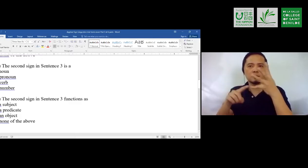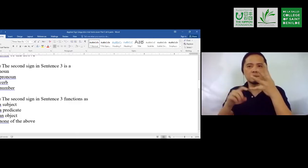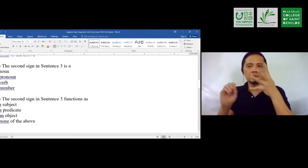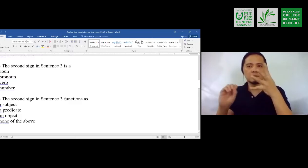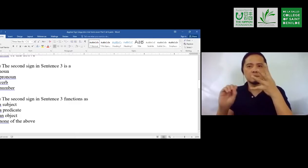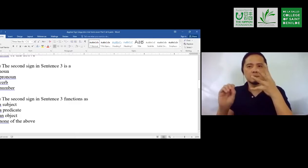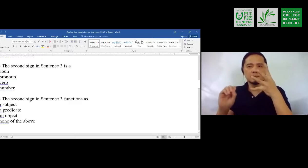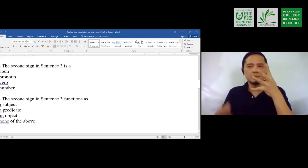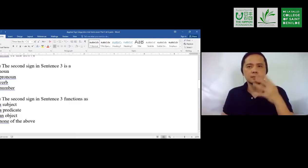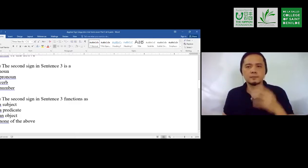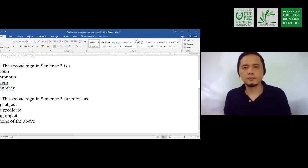the above.